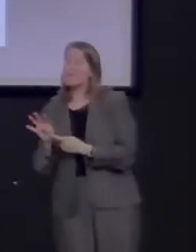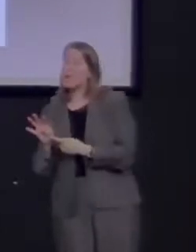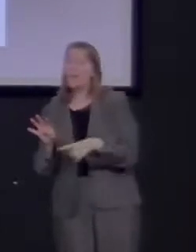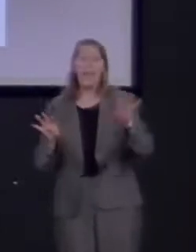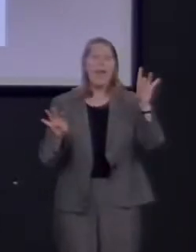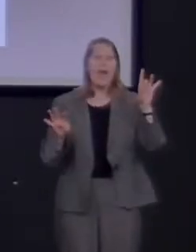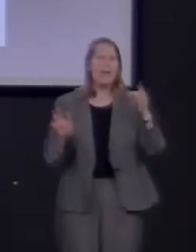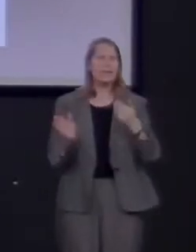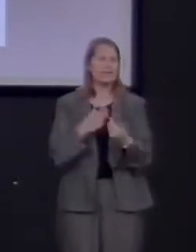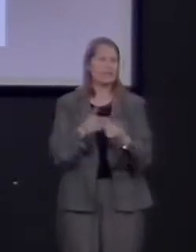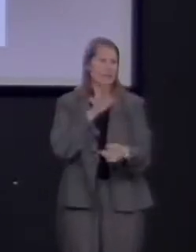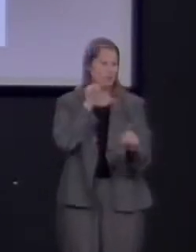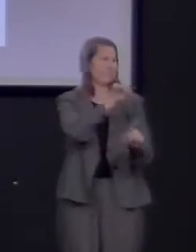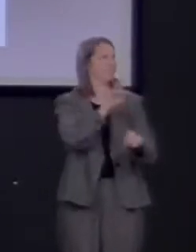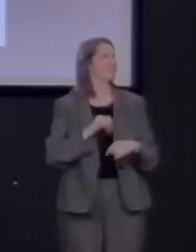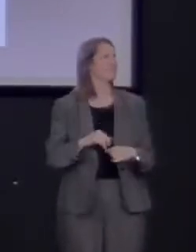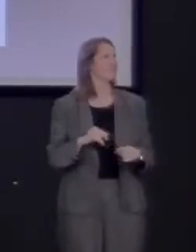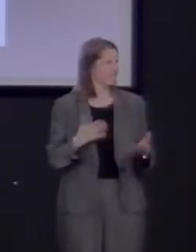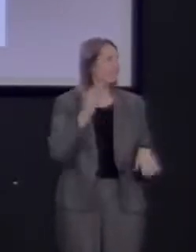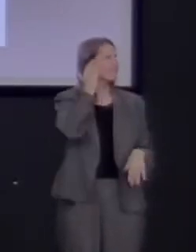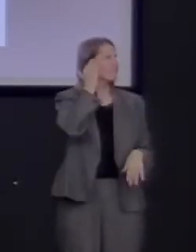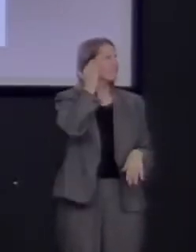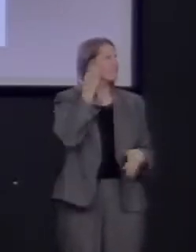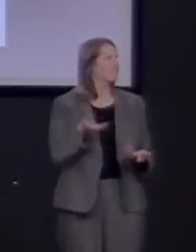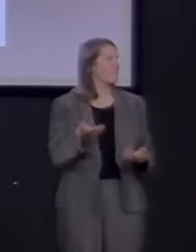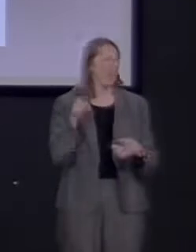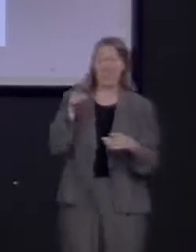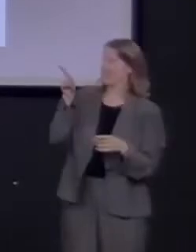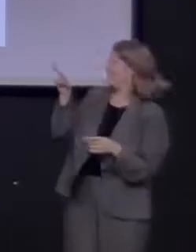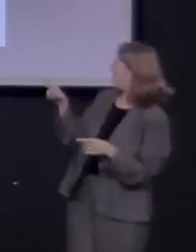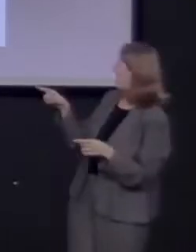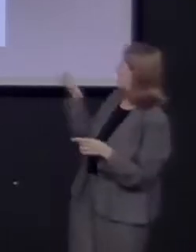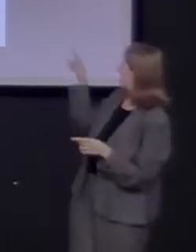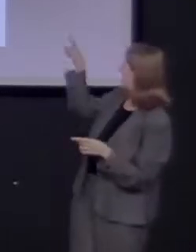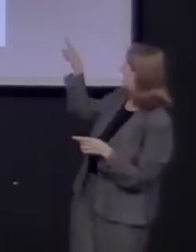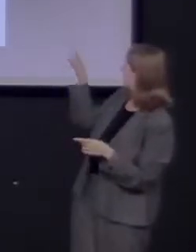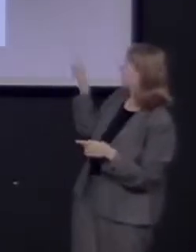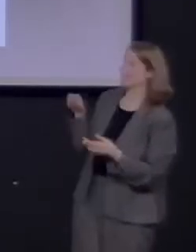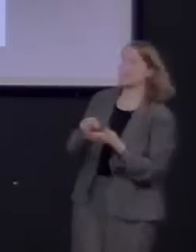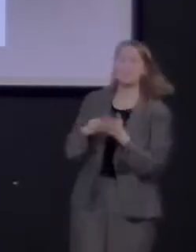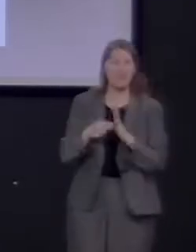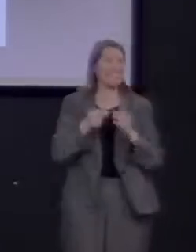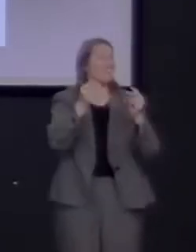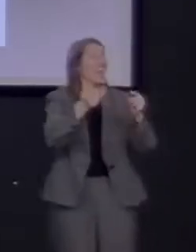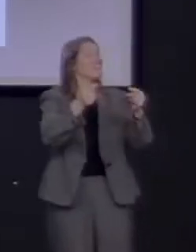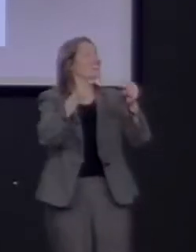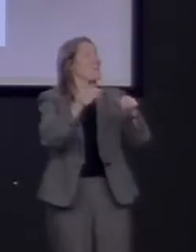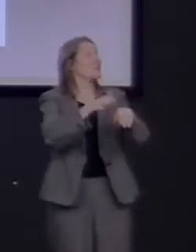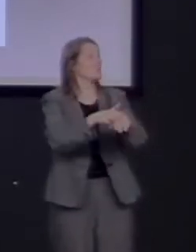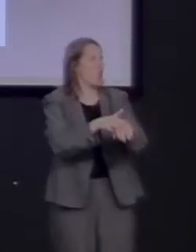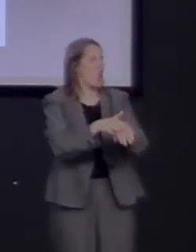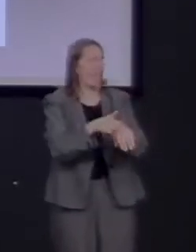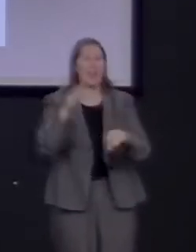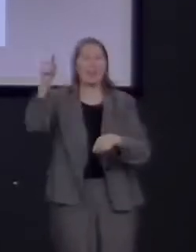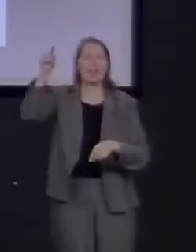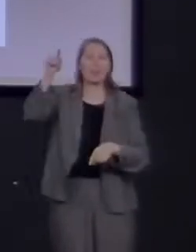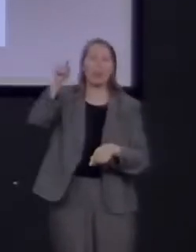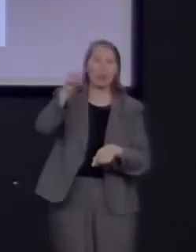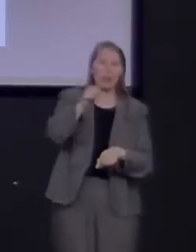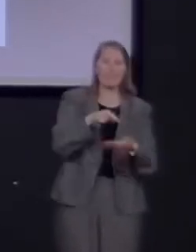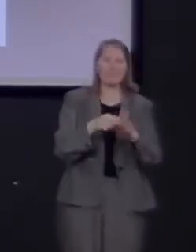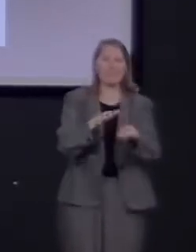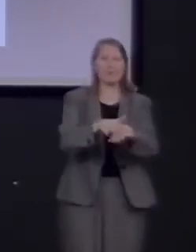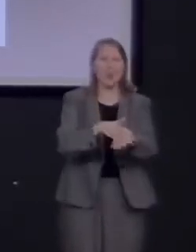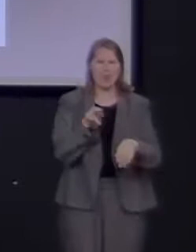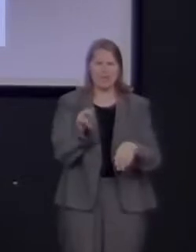8 dots. That's what you can see by these lines showing this decrease in reaction time, whereby they're slowest when the